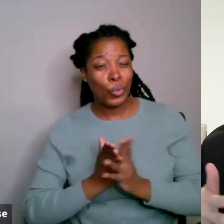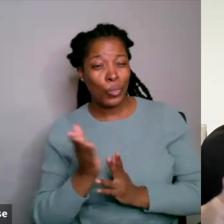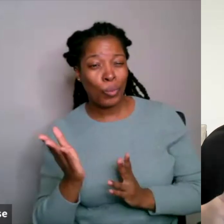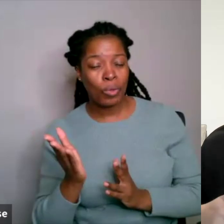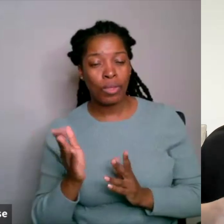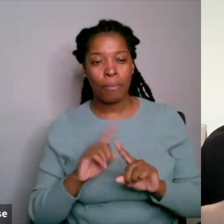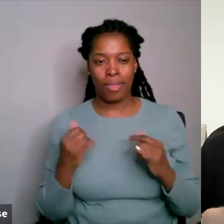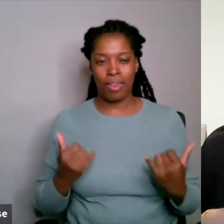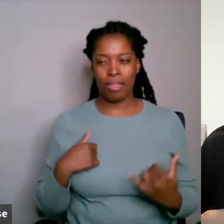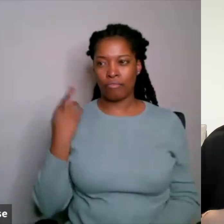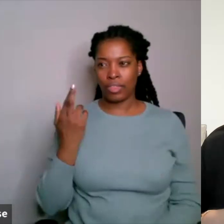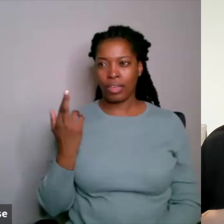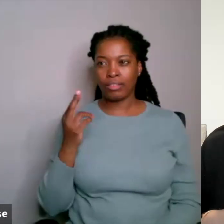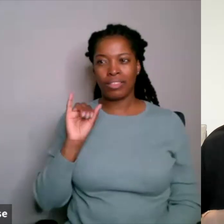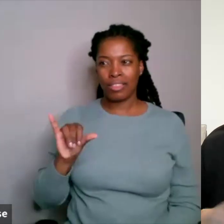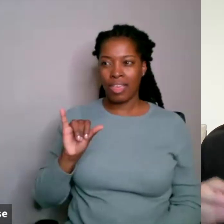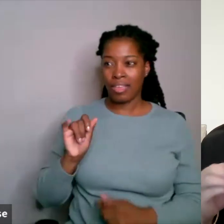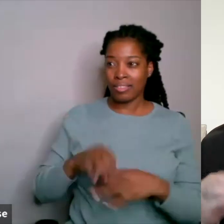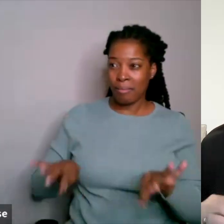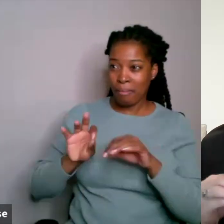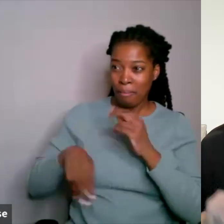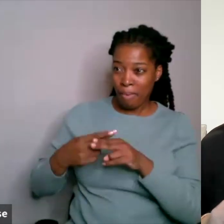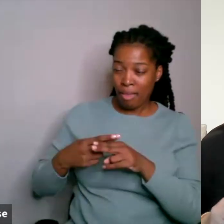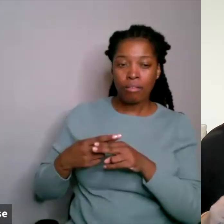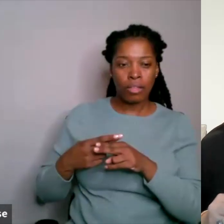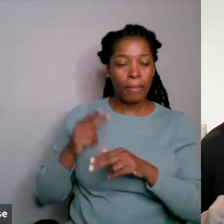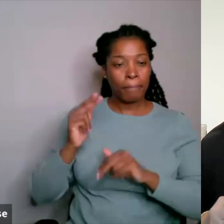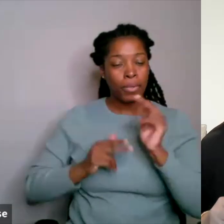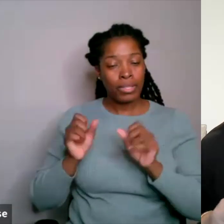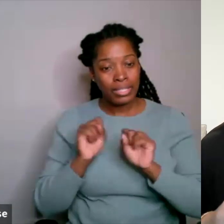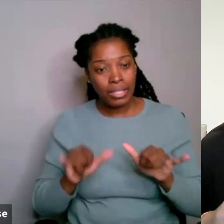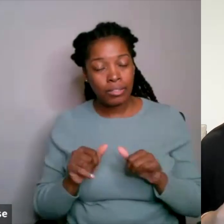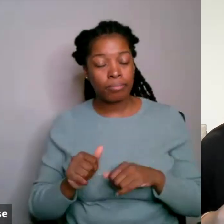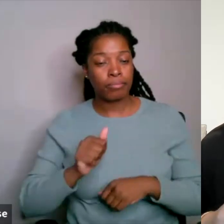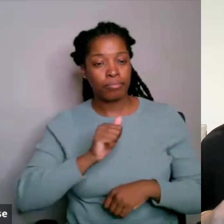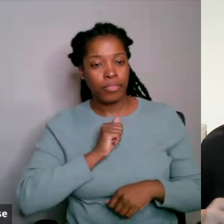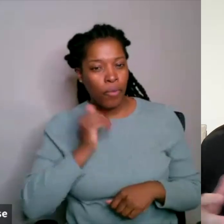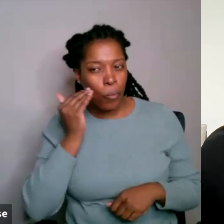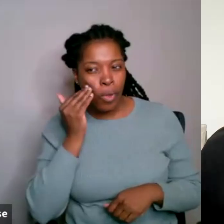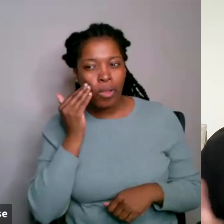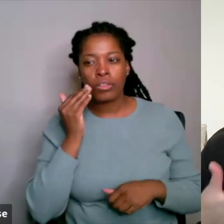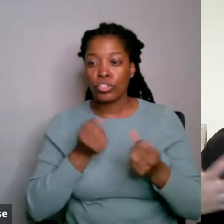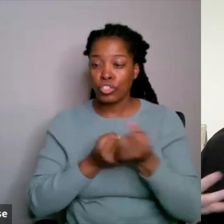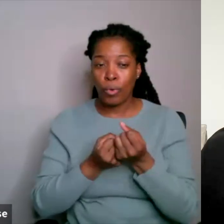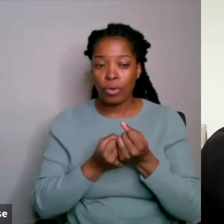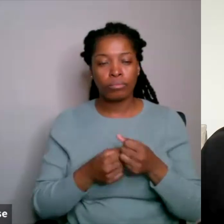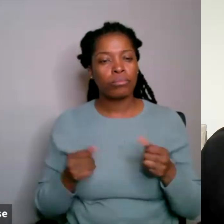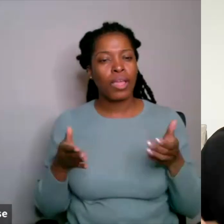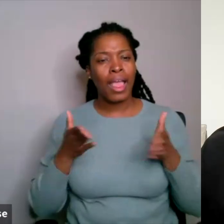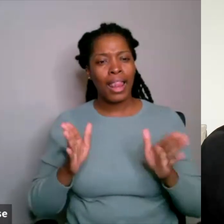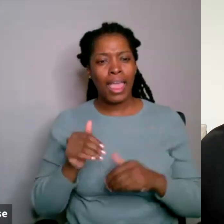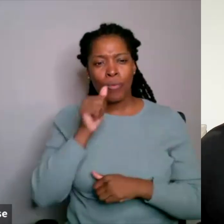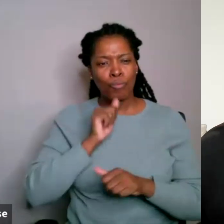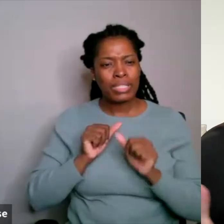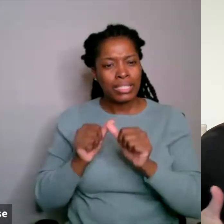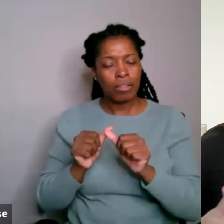systems, support, and self awareness. Allow resilience to influence your strategy. So, what does resilience or what